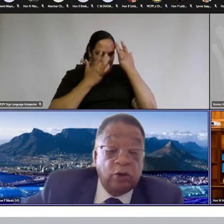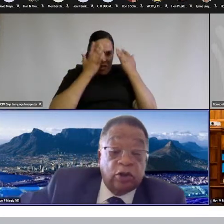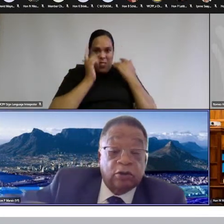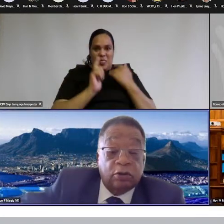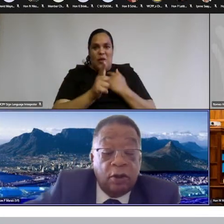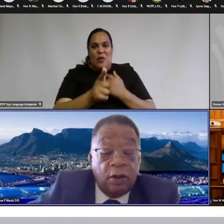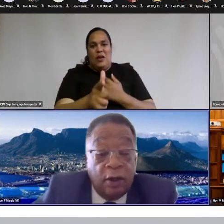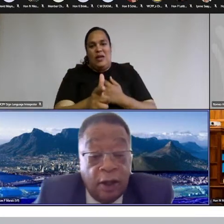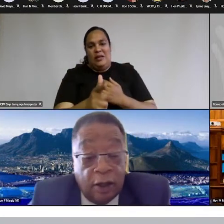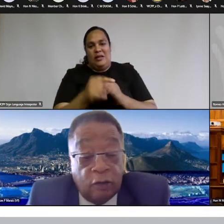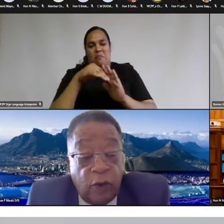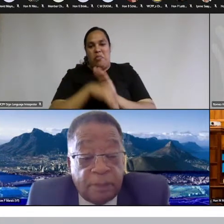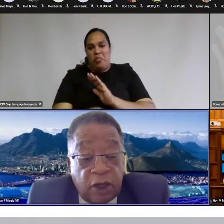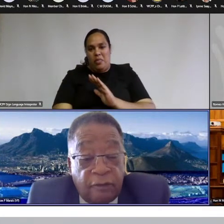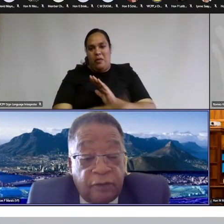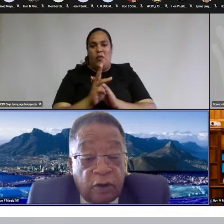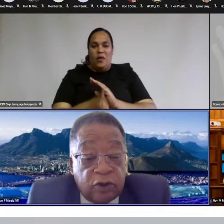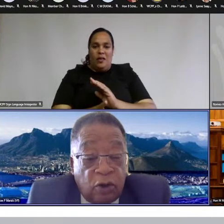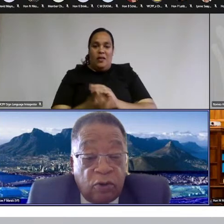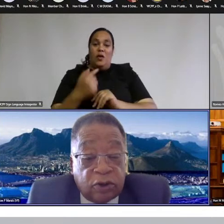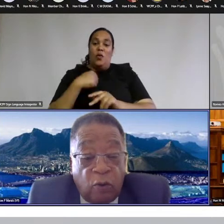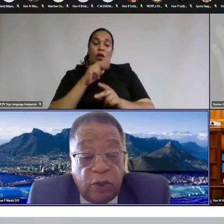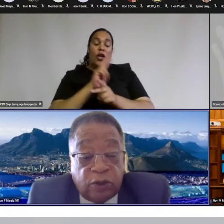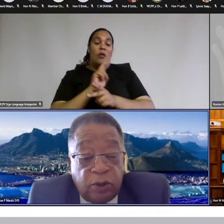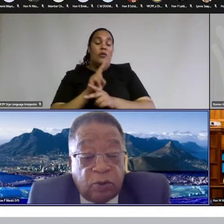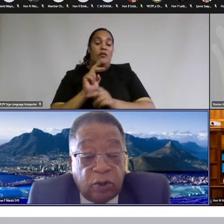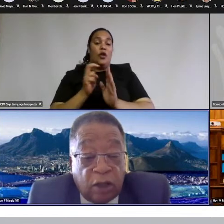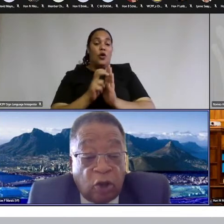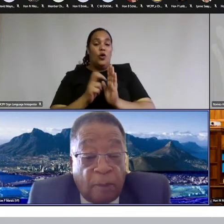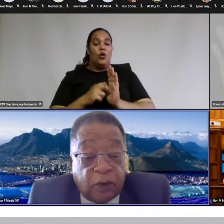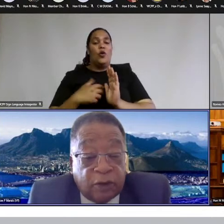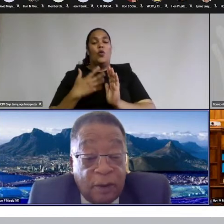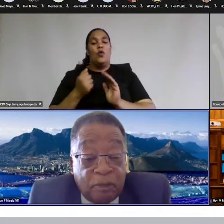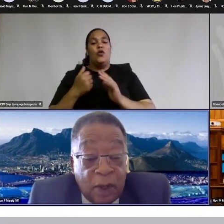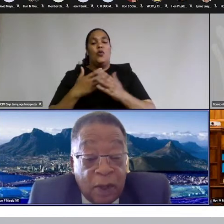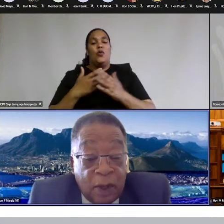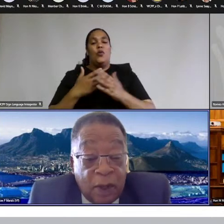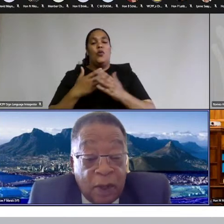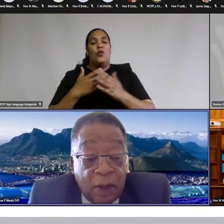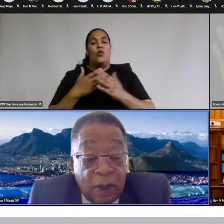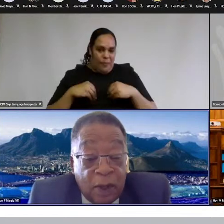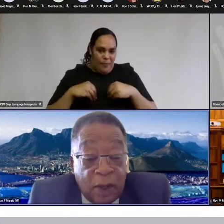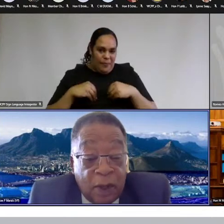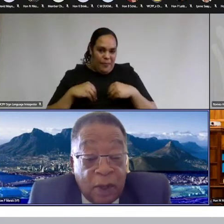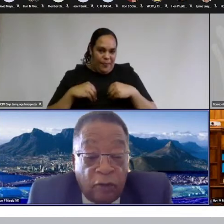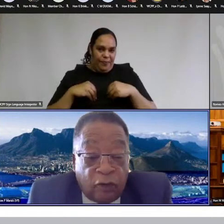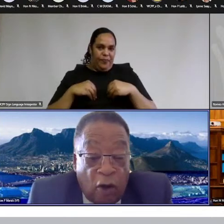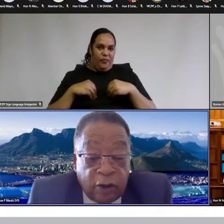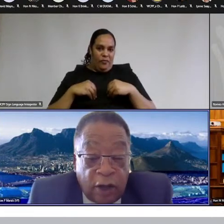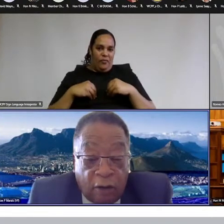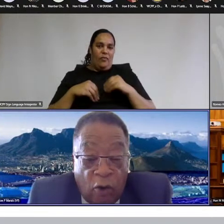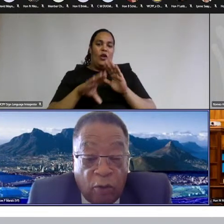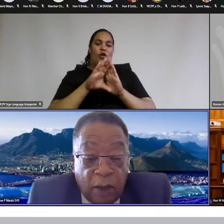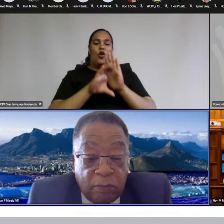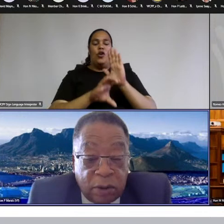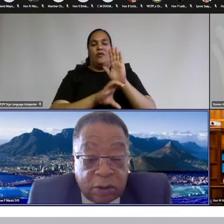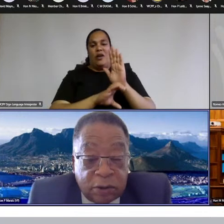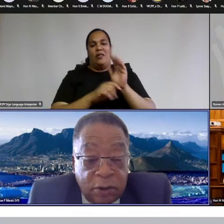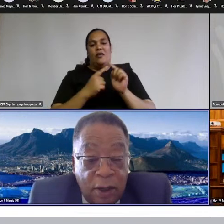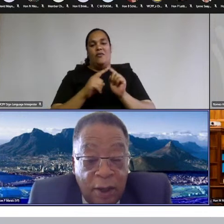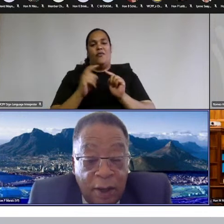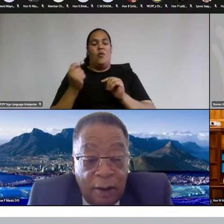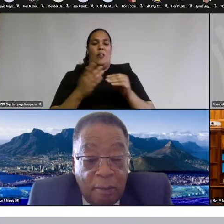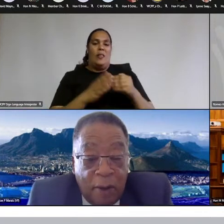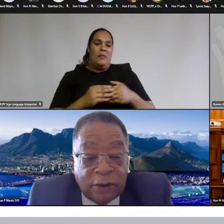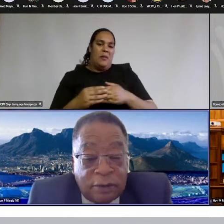being demoted. If we observe those rules, I wish we could adopt it as the code of conduct for all